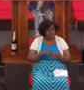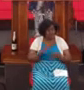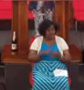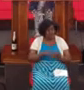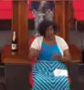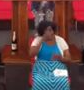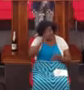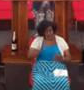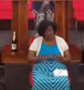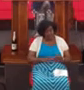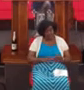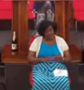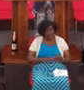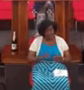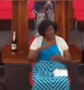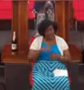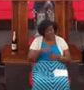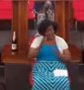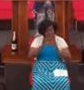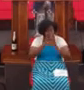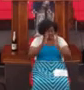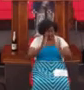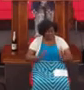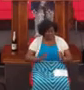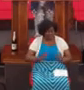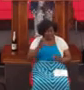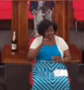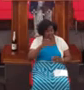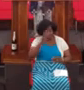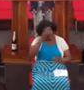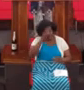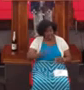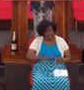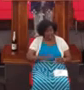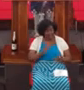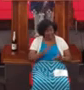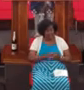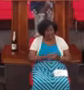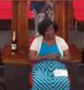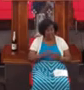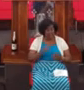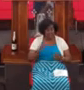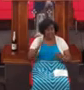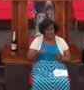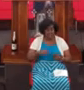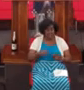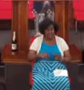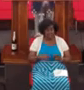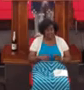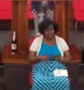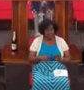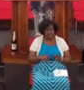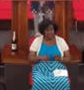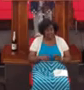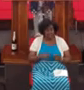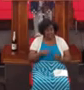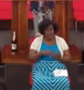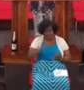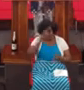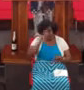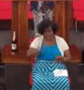Pharisee, and in his house, there was a man who was in desperate need. This man,